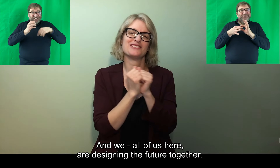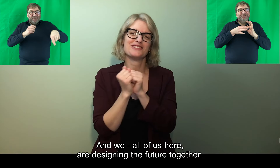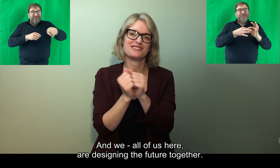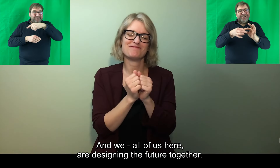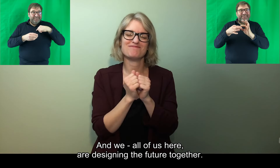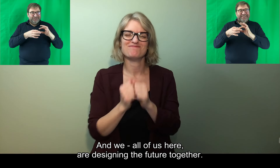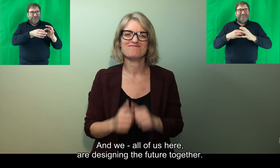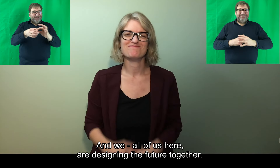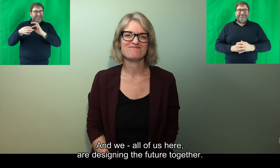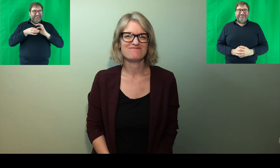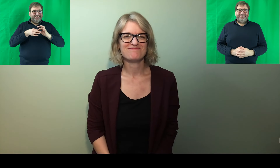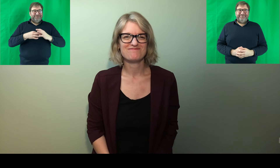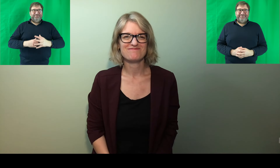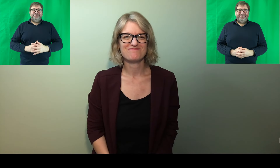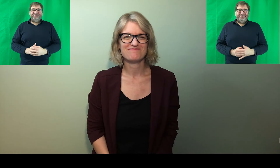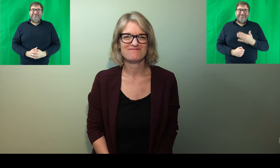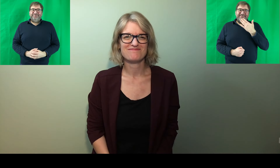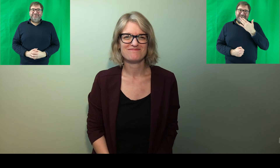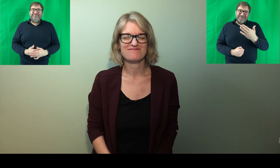the future together.